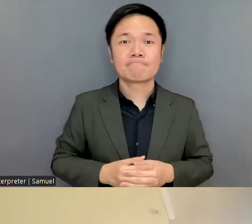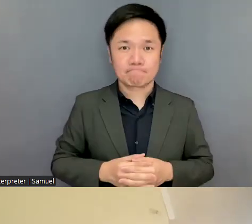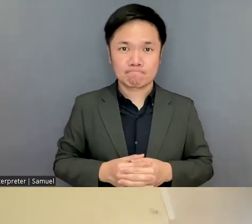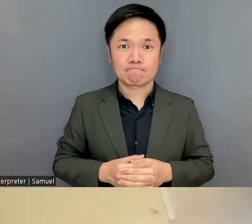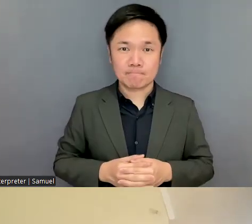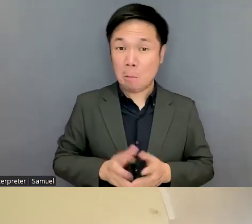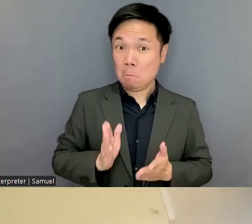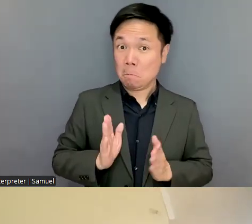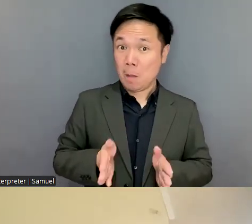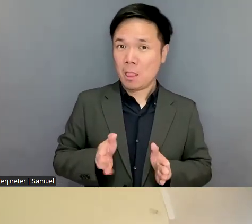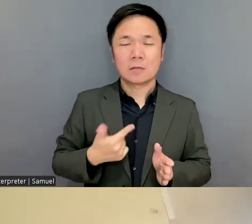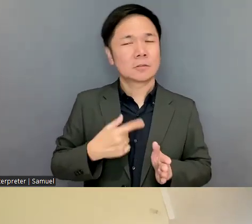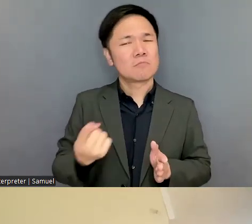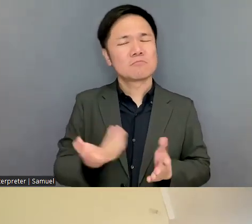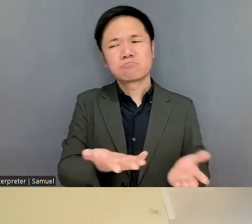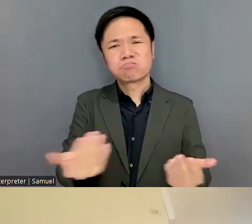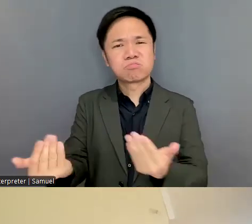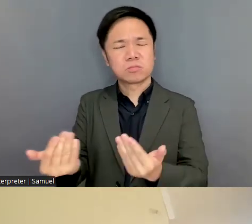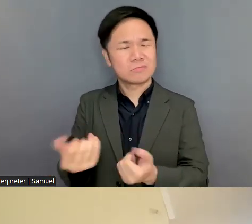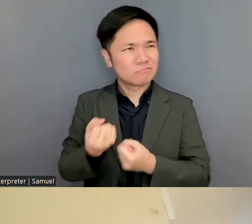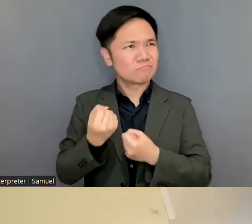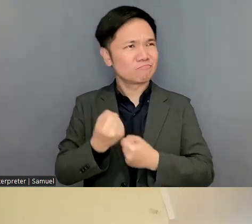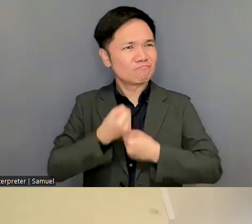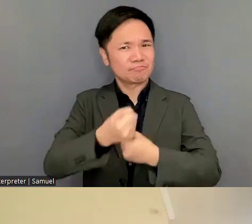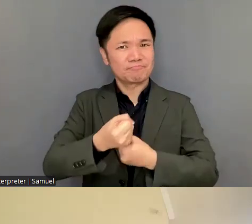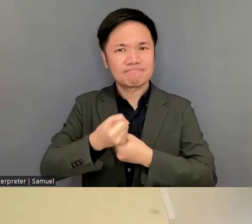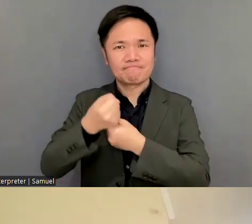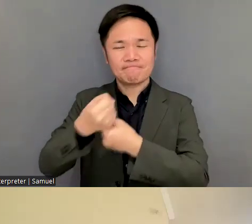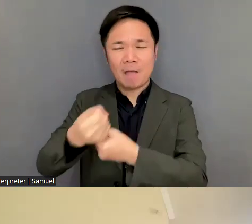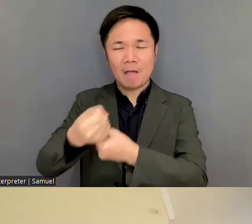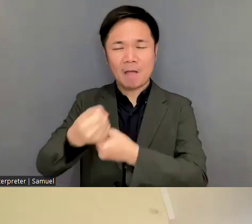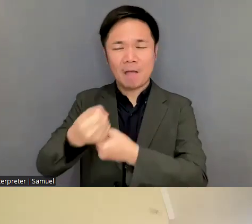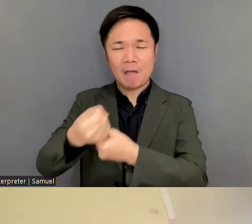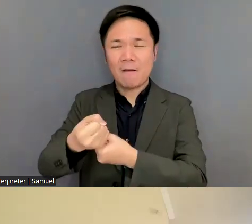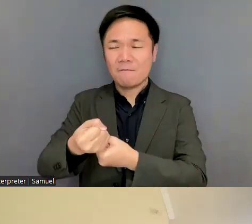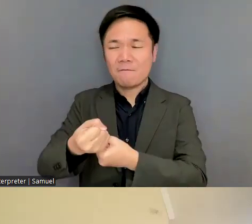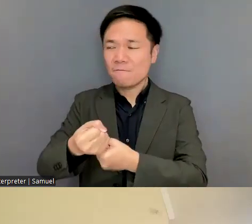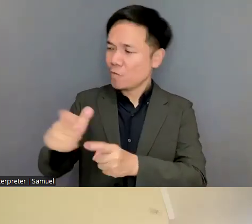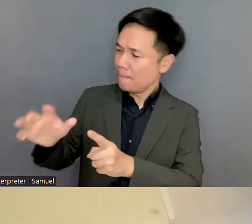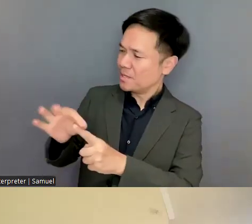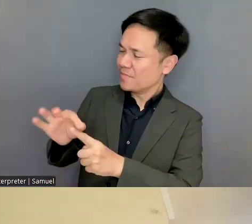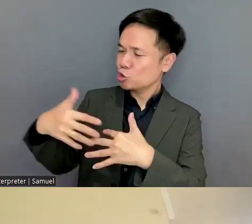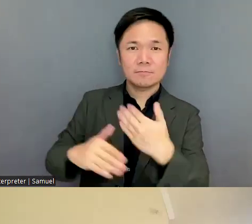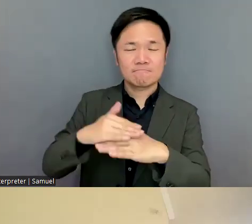need for voices of indigenous people with disabilities in the Pacific because of to be